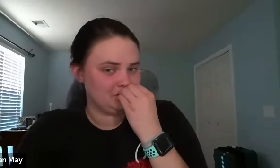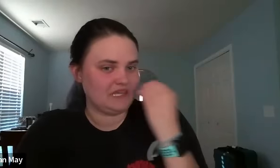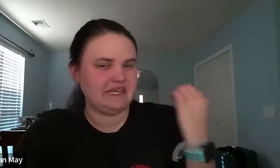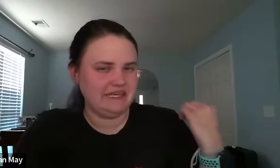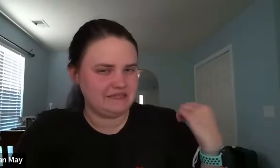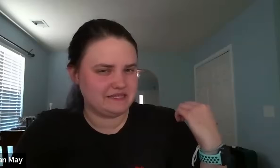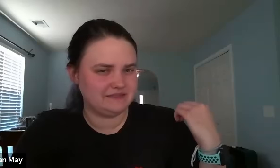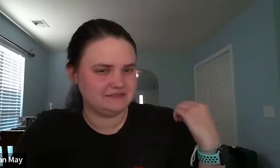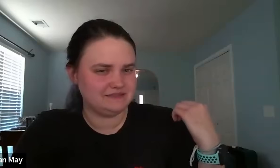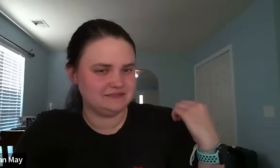eat,